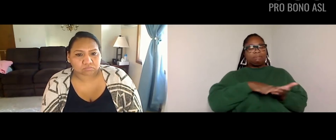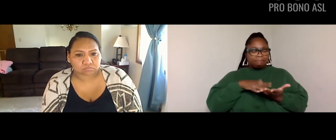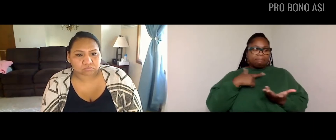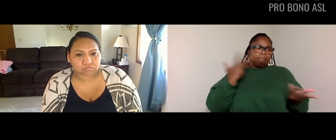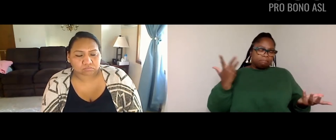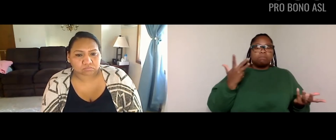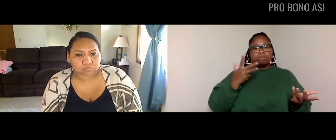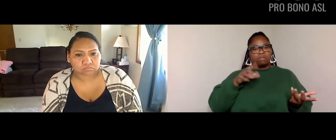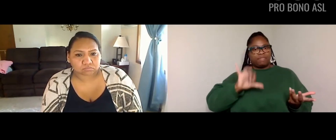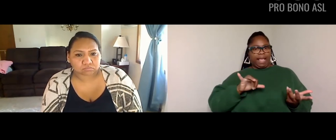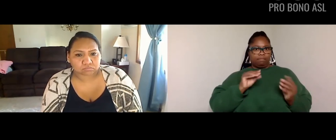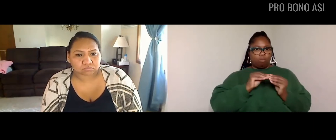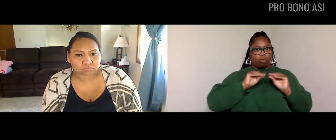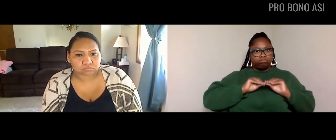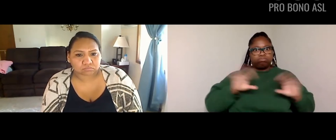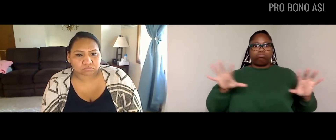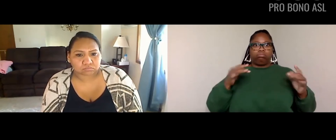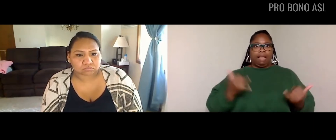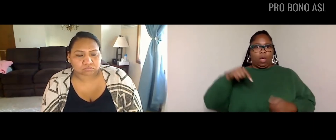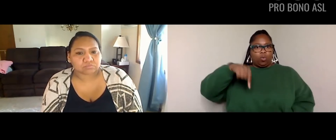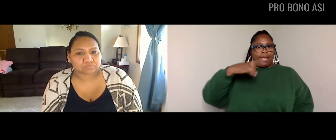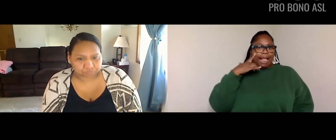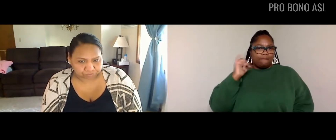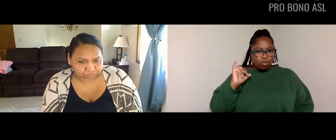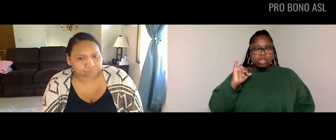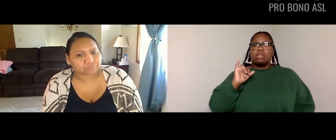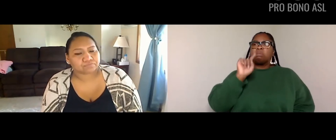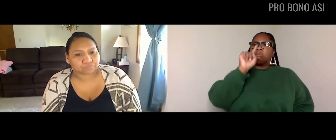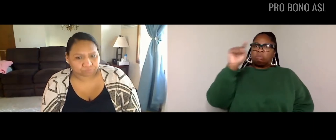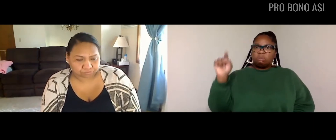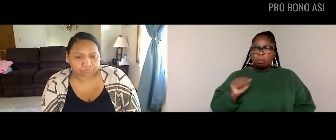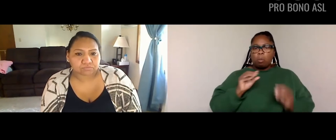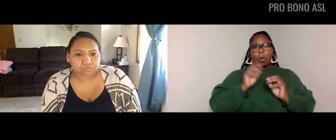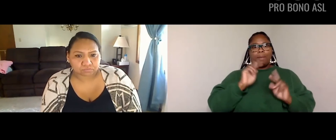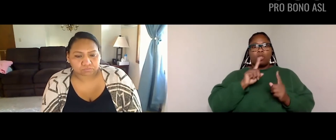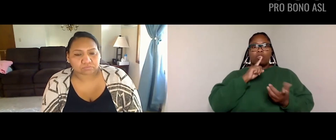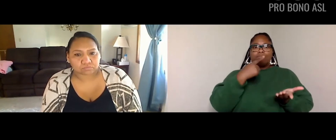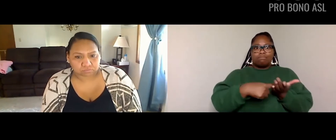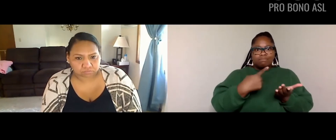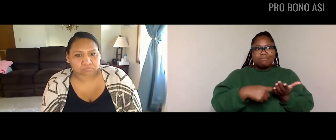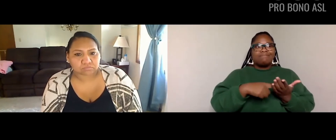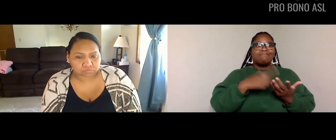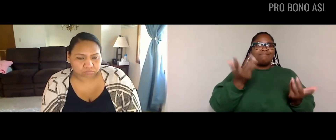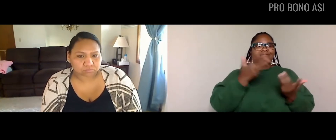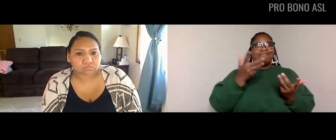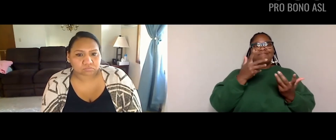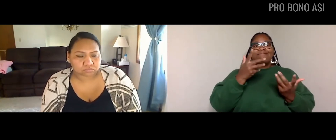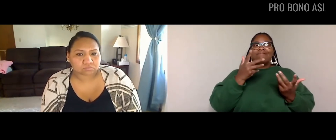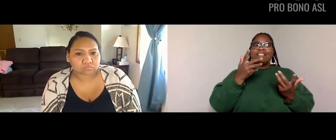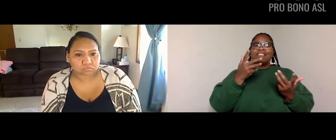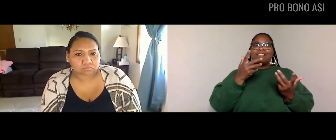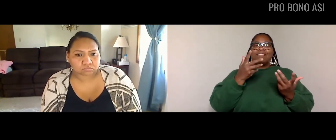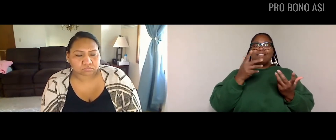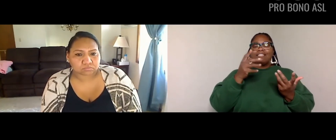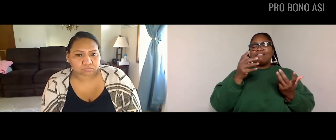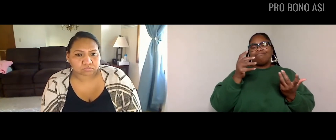name of the tribe where we're standing on their land, and we acknowledge that and recognize that. That's being way more widespread